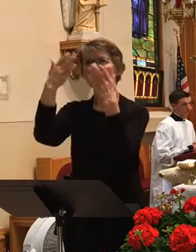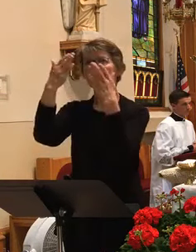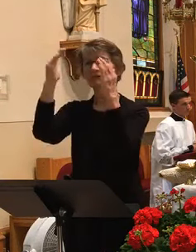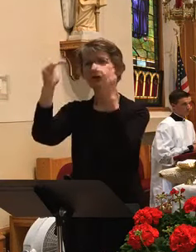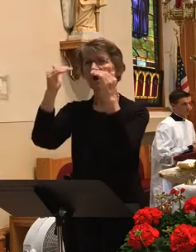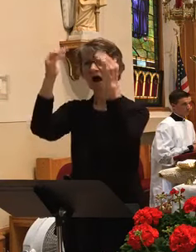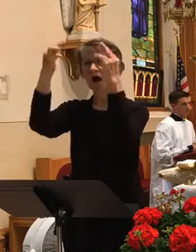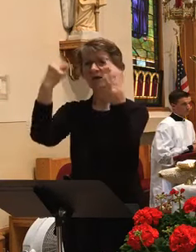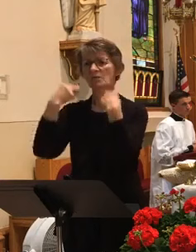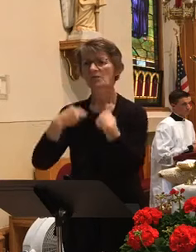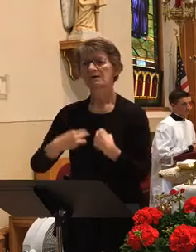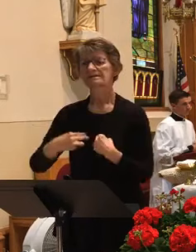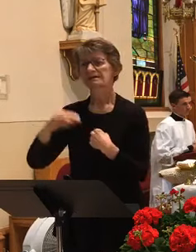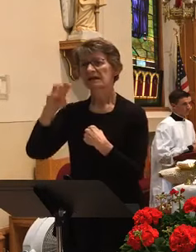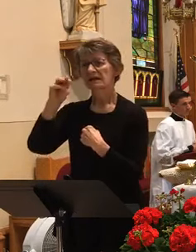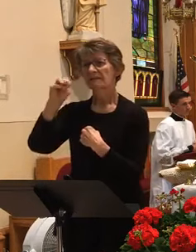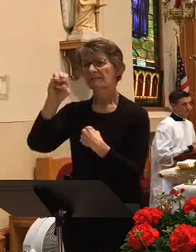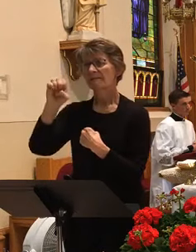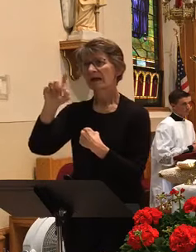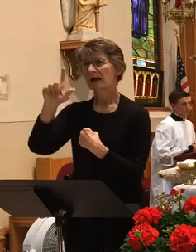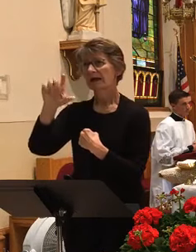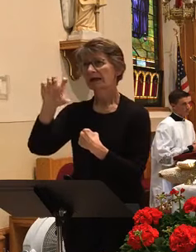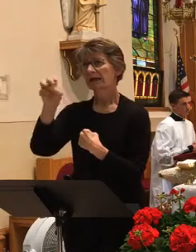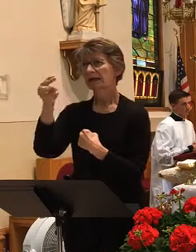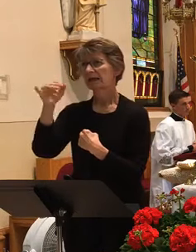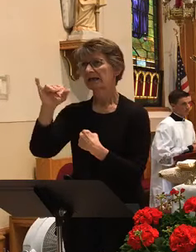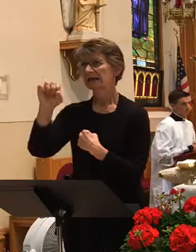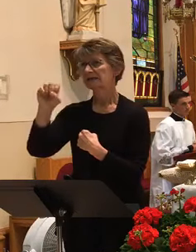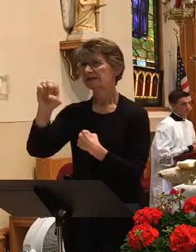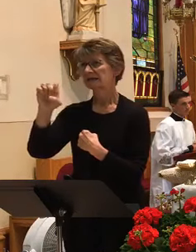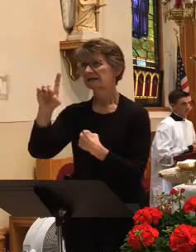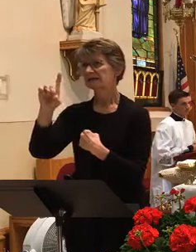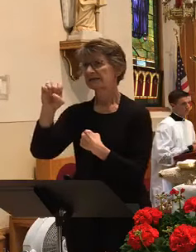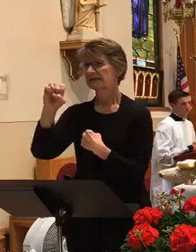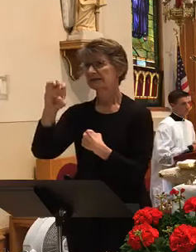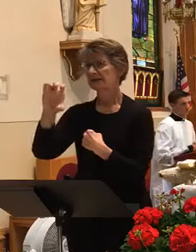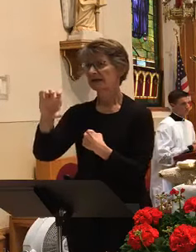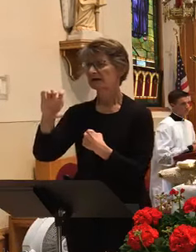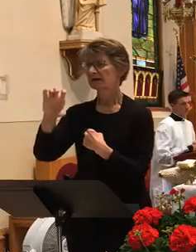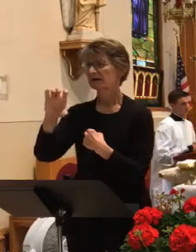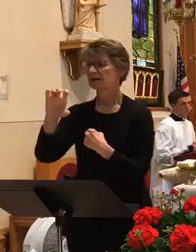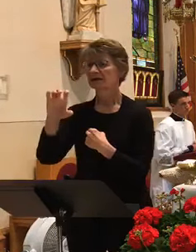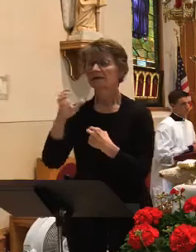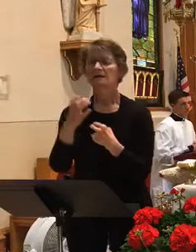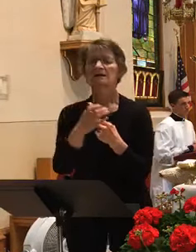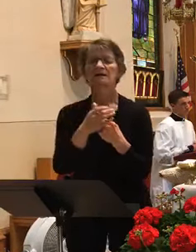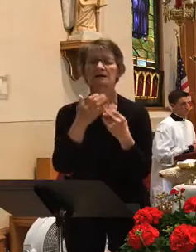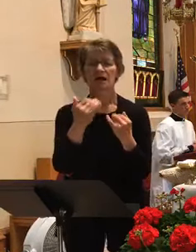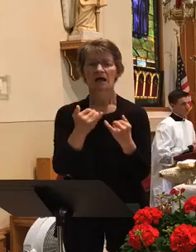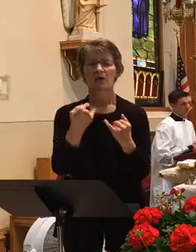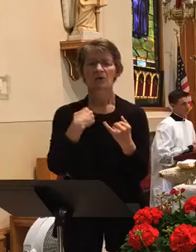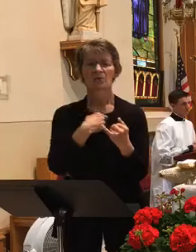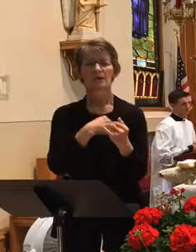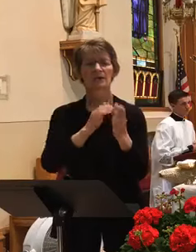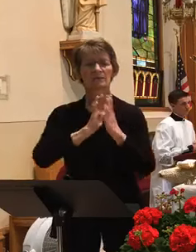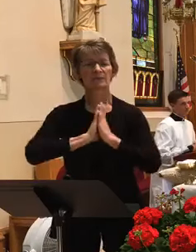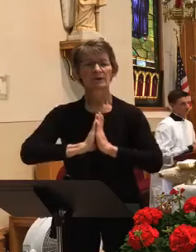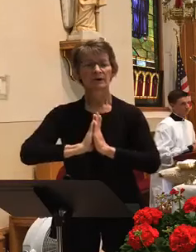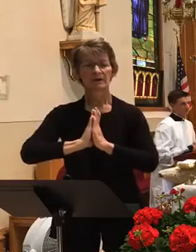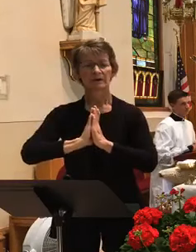priest Melchizedek, a holy sacrifice, a spotless victim. In humble prayer,